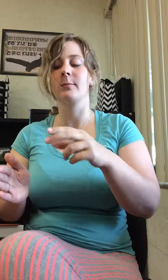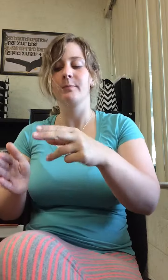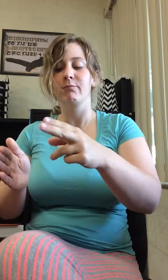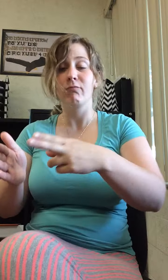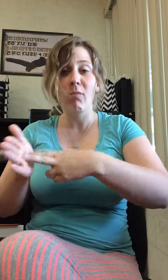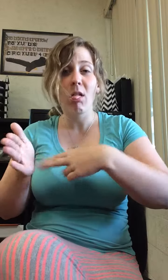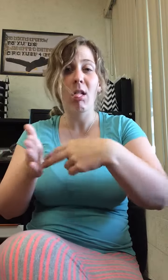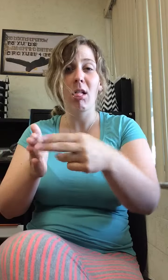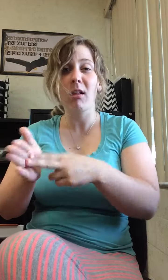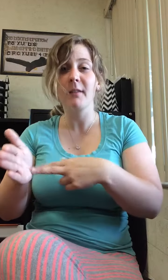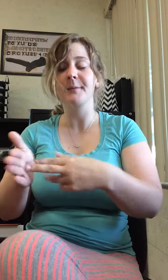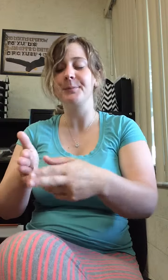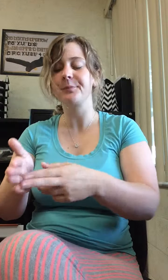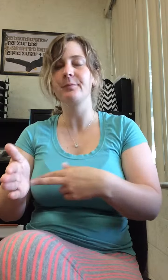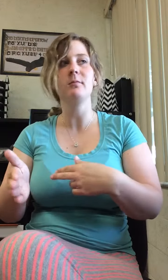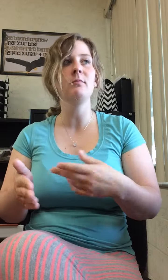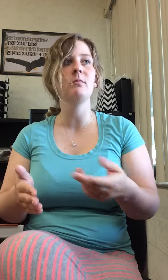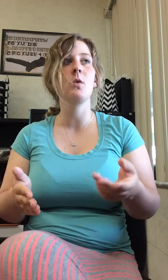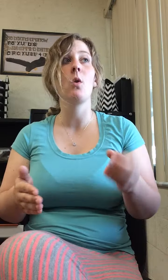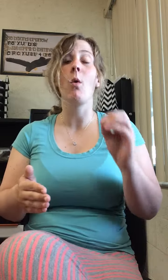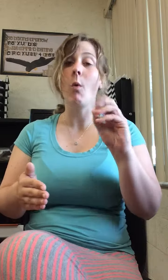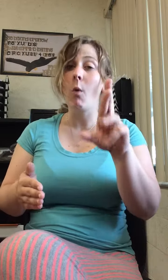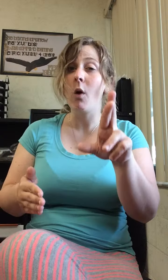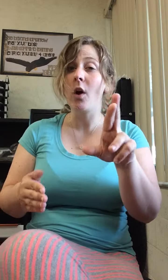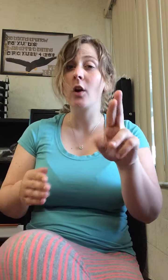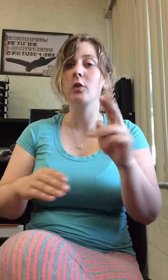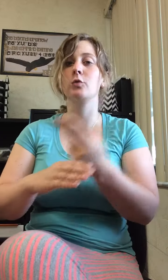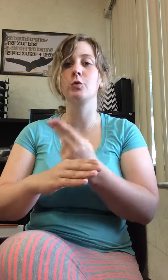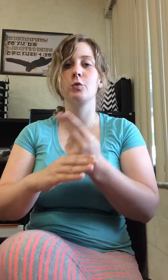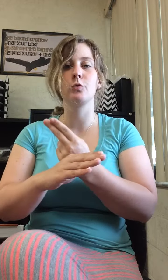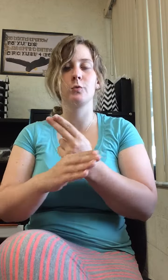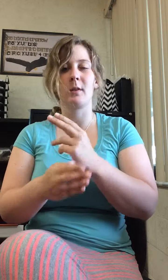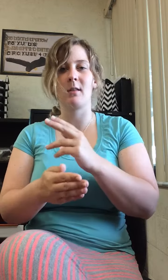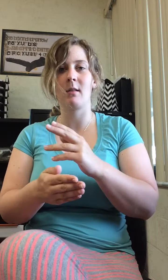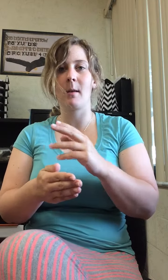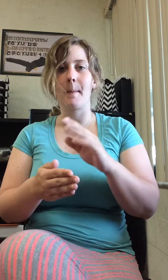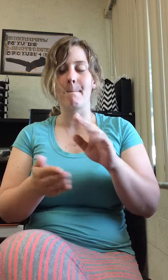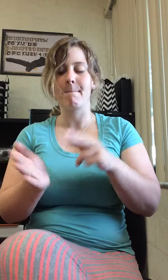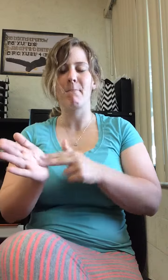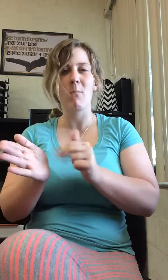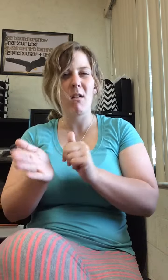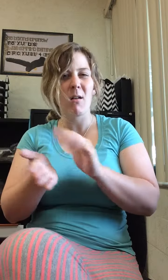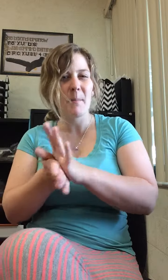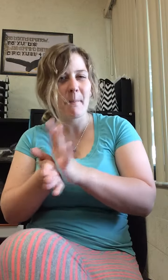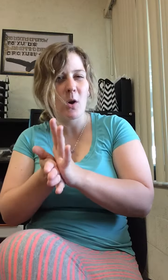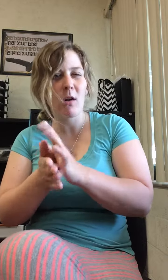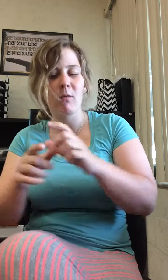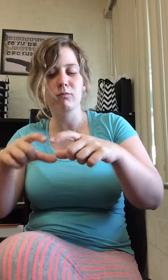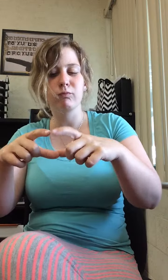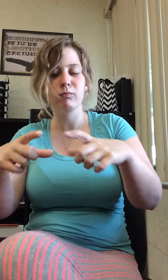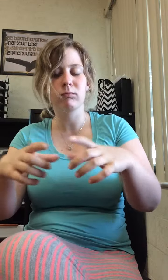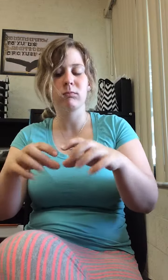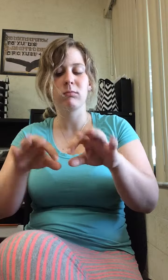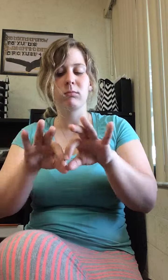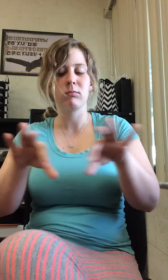also take the paper off of your butter and use that and smear it into the pan as well. So this will stop the